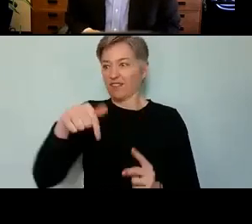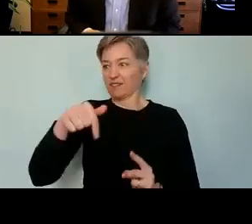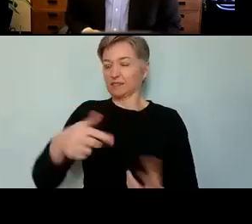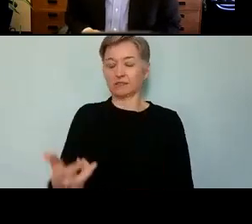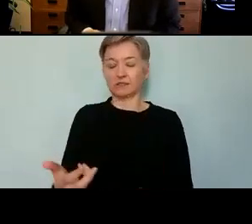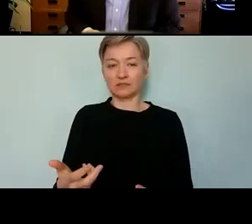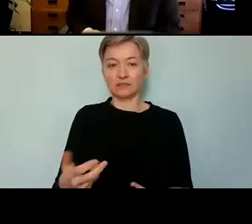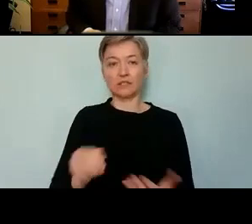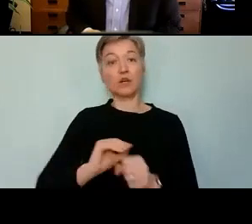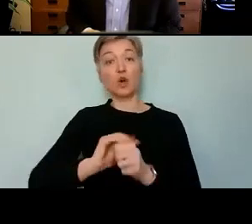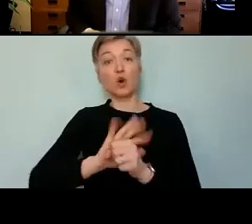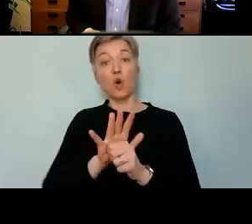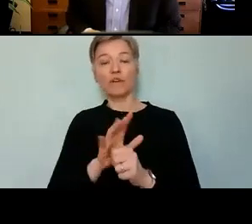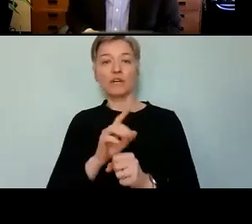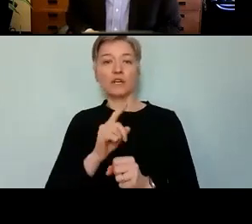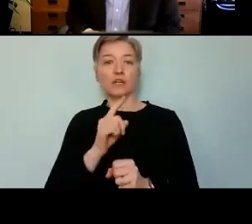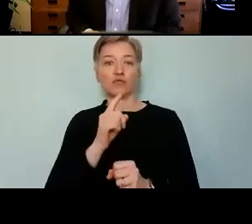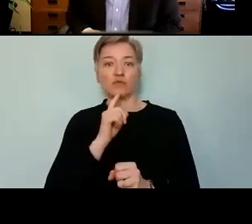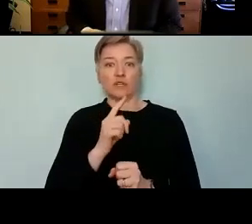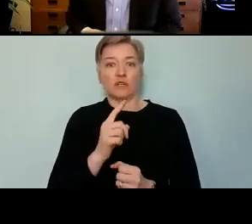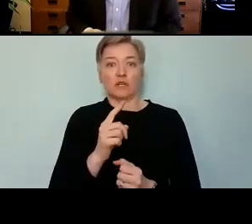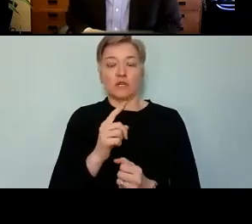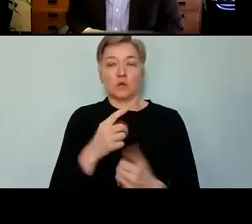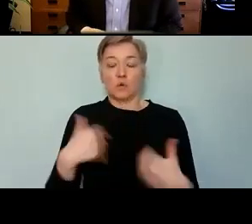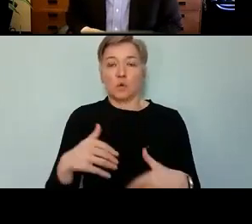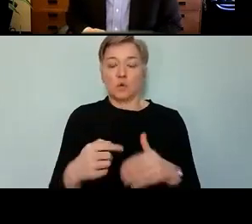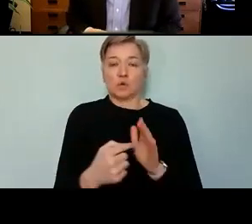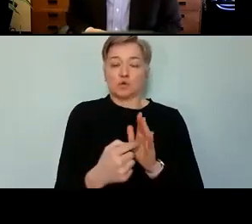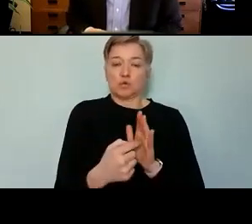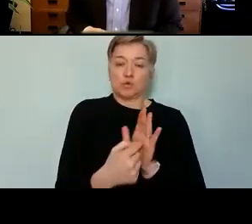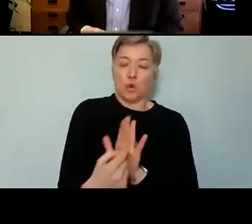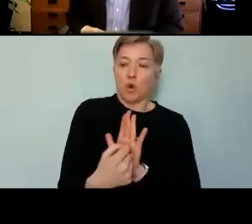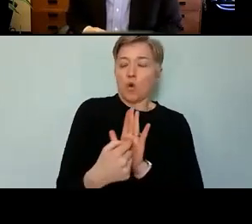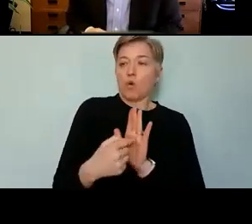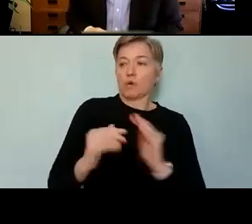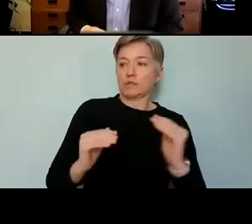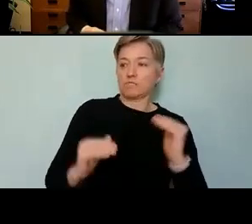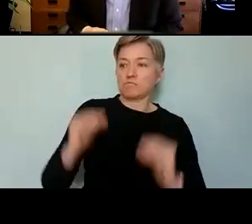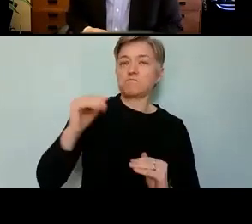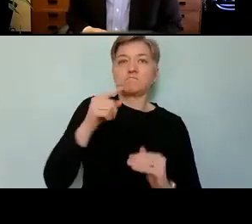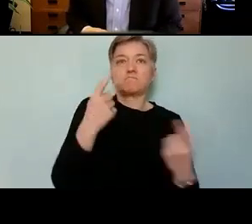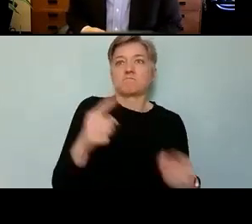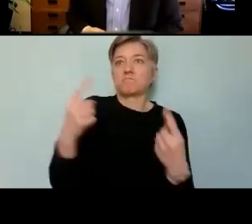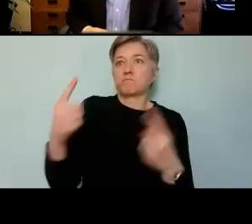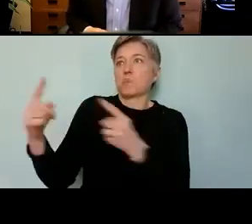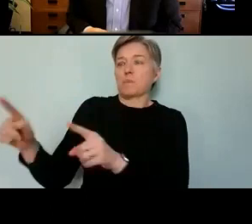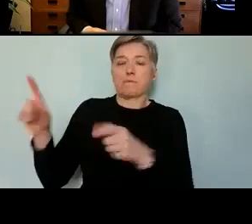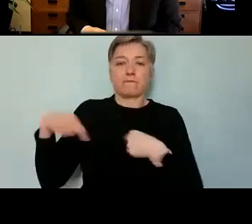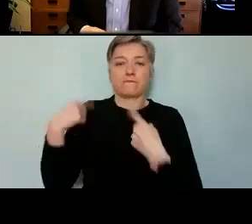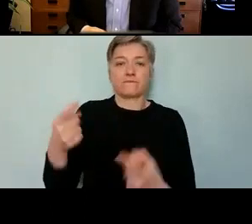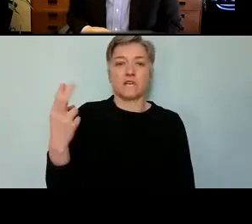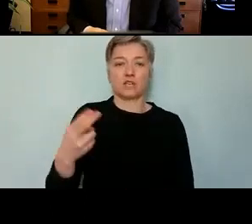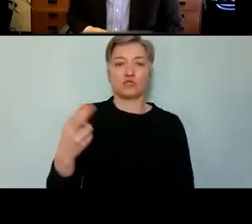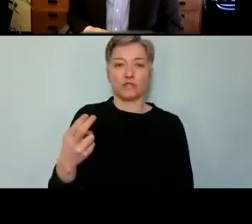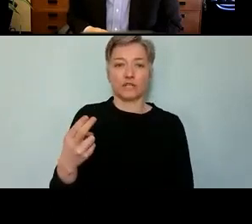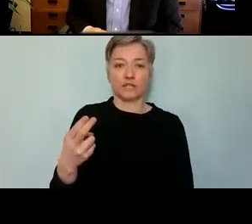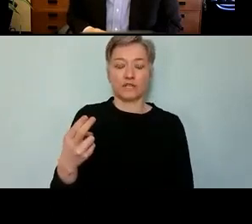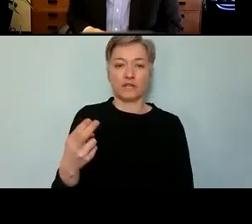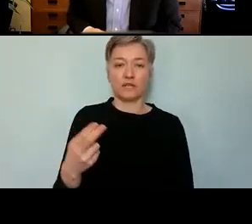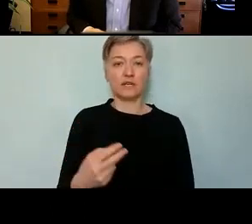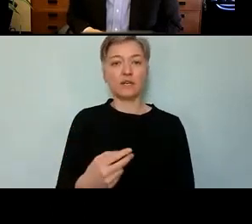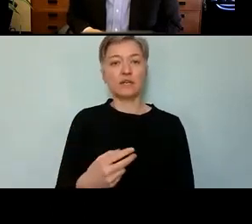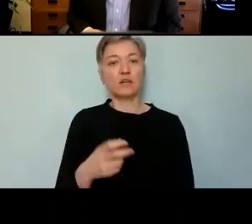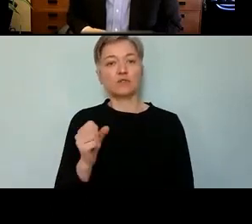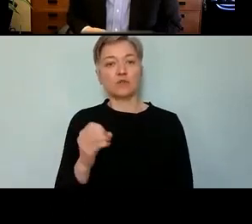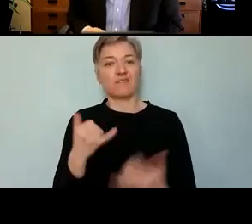has shined a light on many of the disparities that have happened throughout the course of history. I think it has brought these to